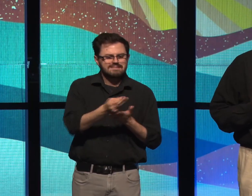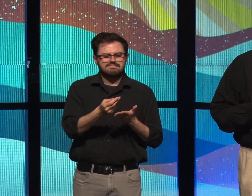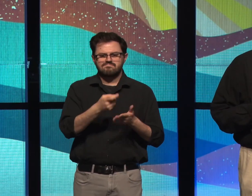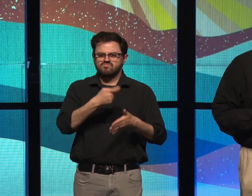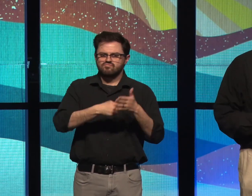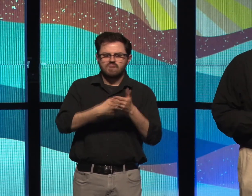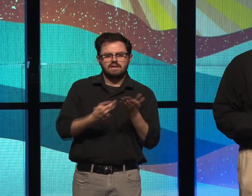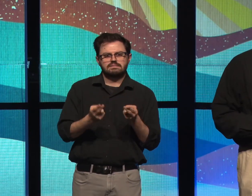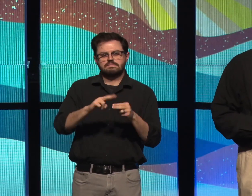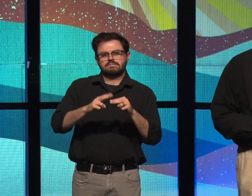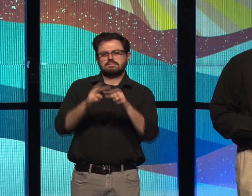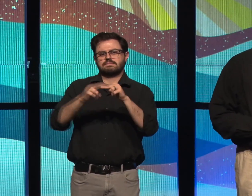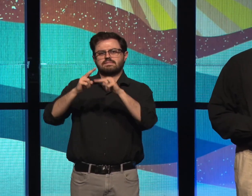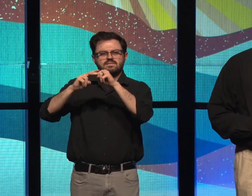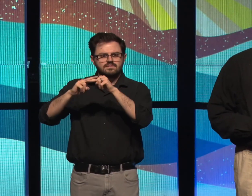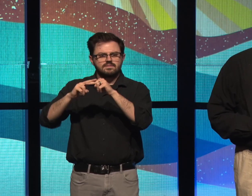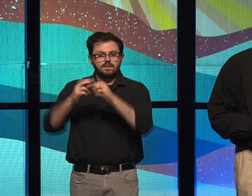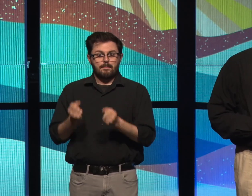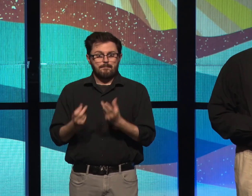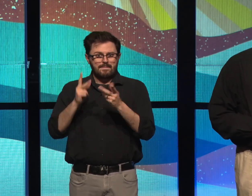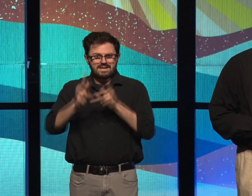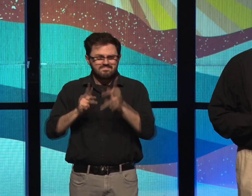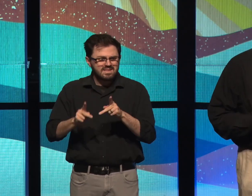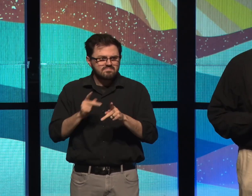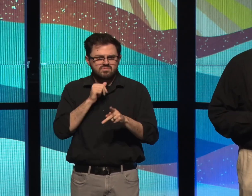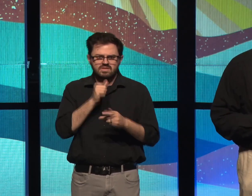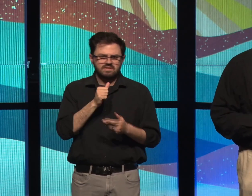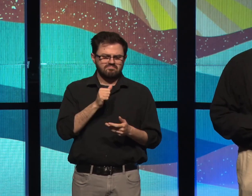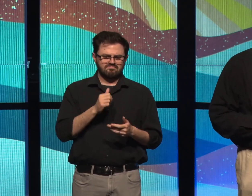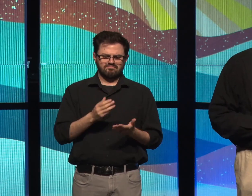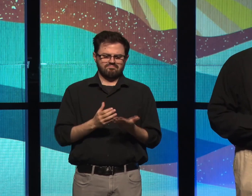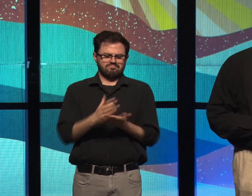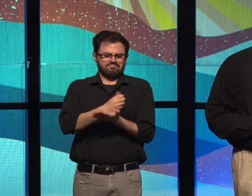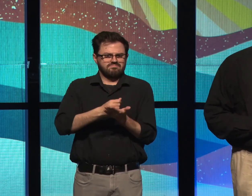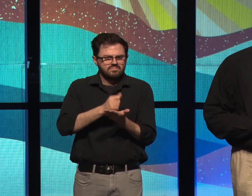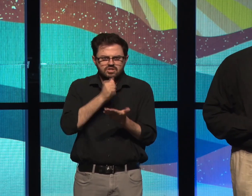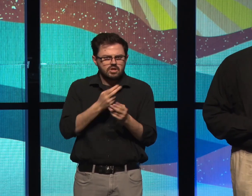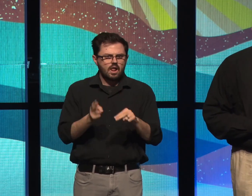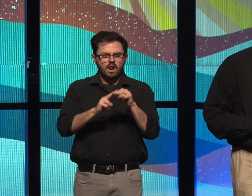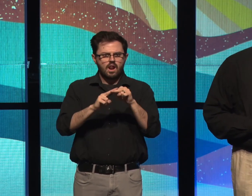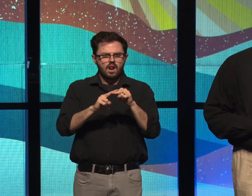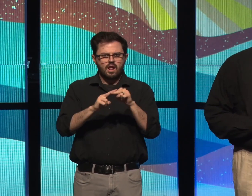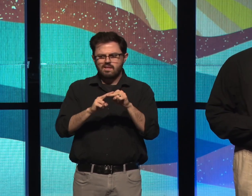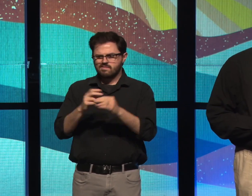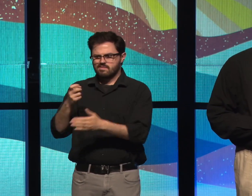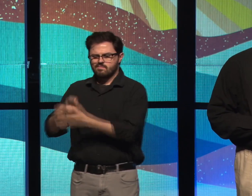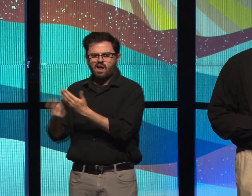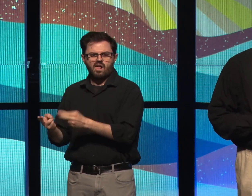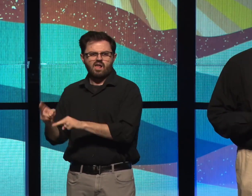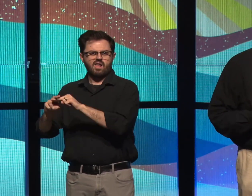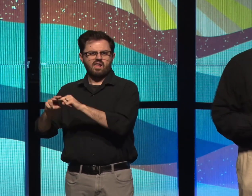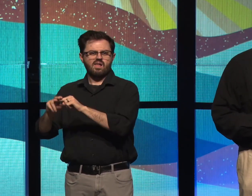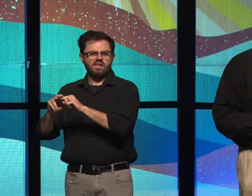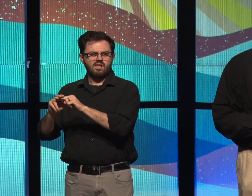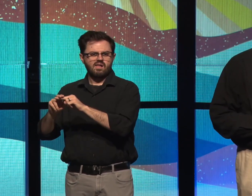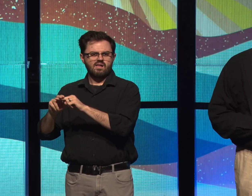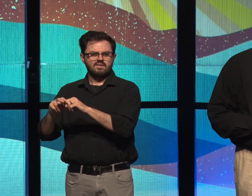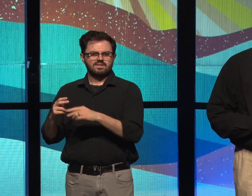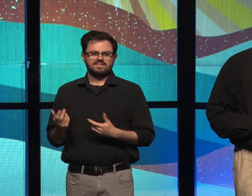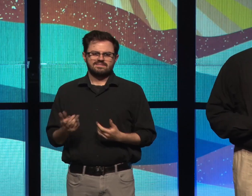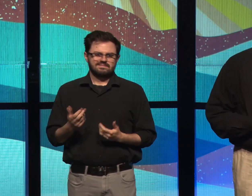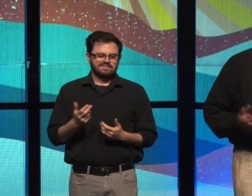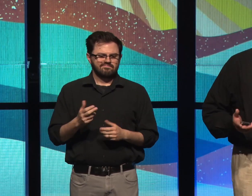see rising wages. But poverty is more than those statistics that I gave you. Poverty is